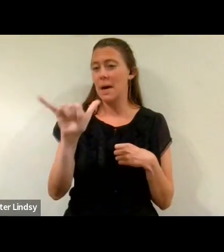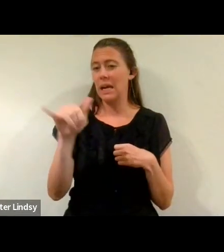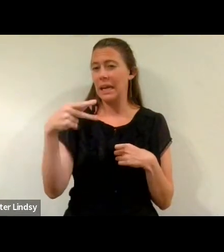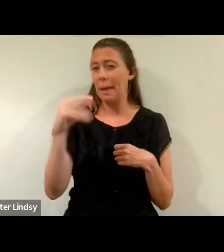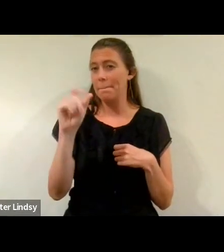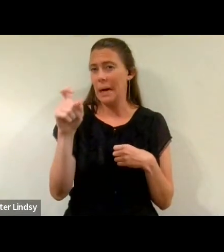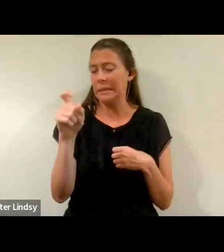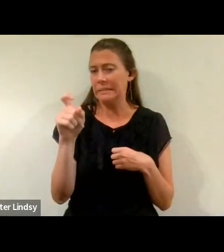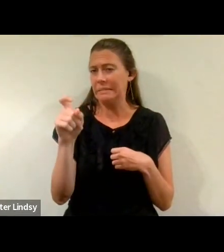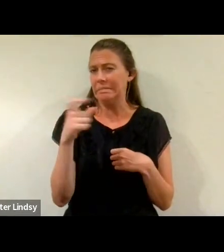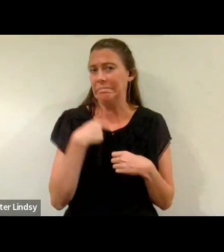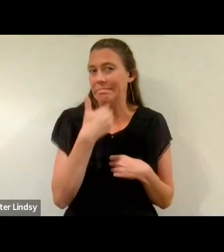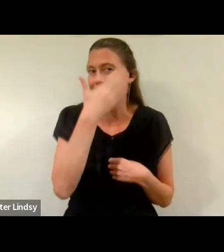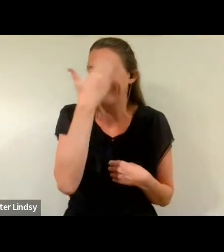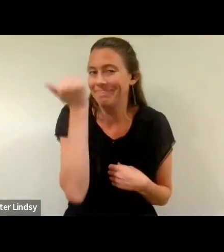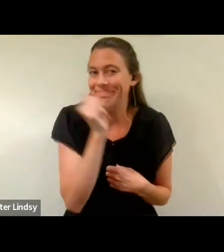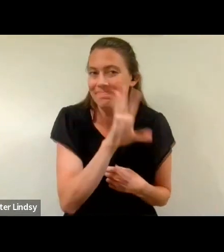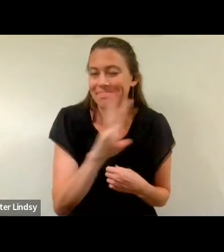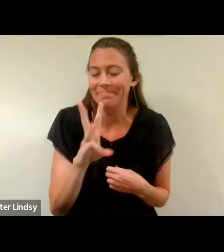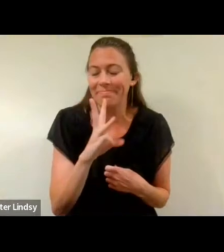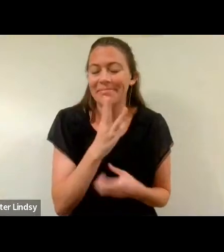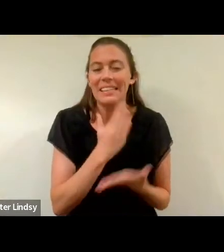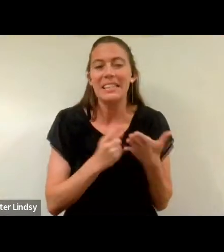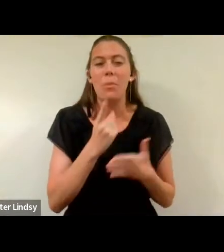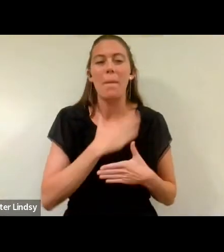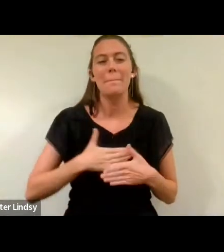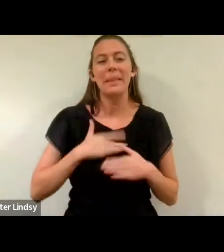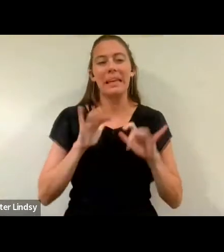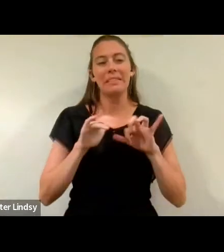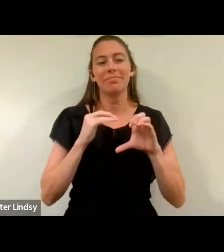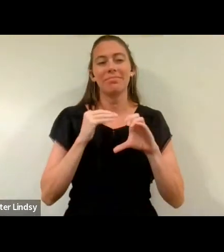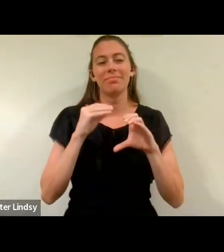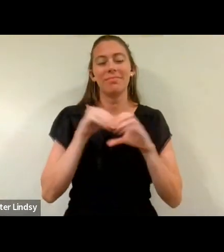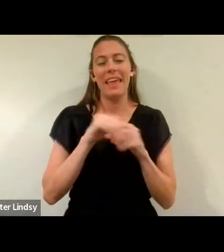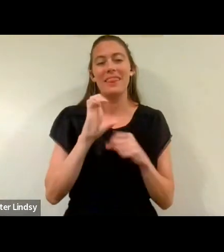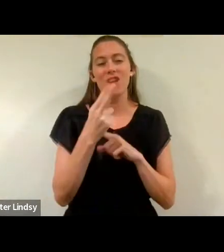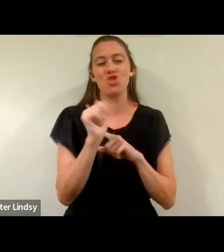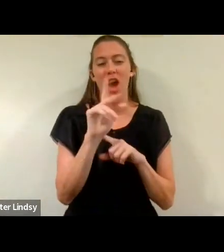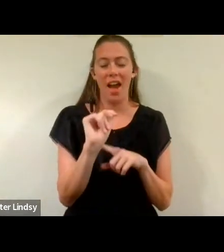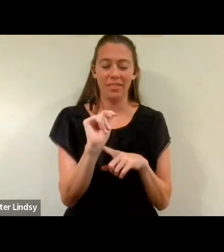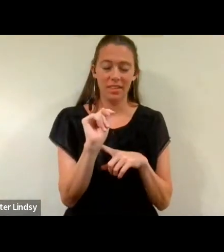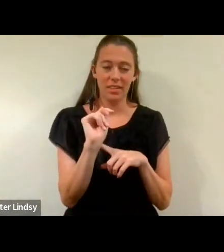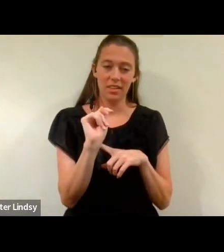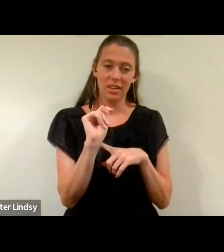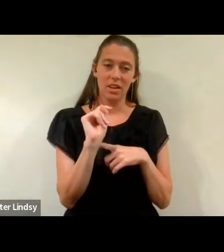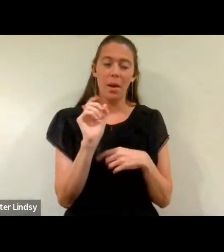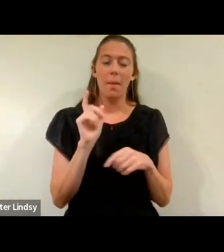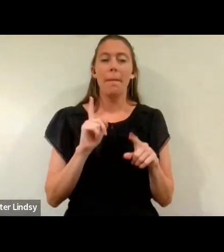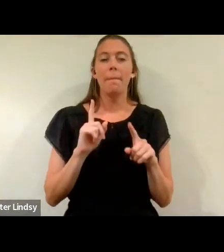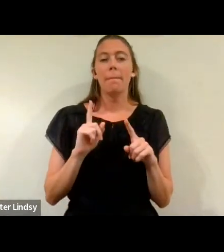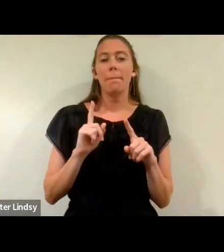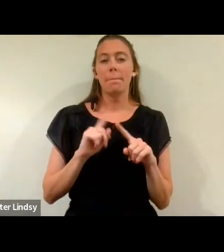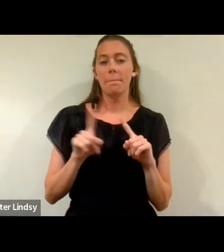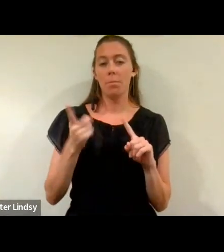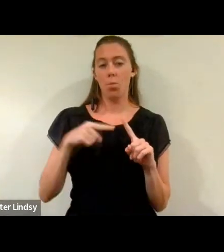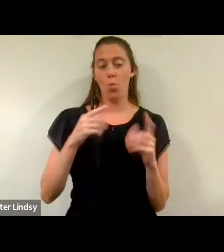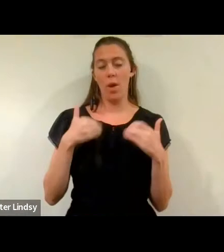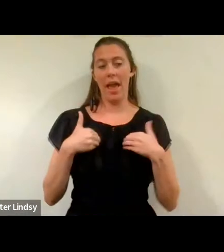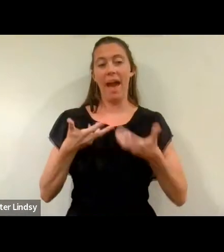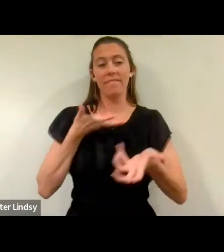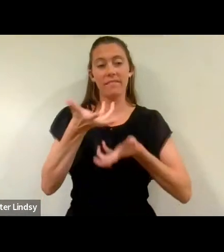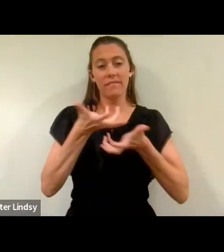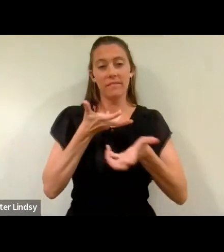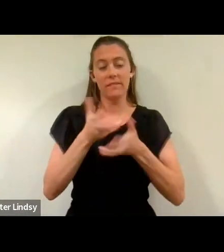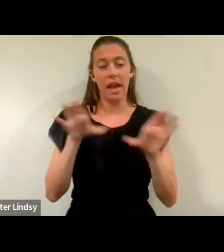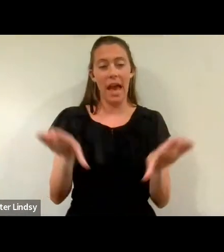should. But yes, you can reach to that. And what we're doing is we do an engagement activity where we have a